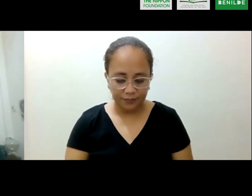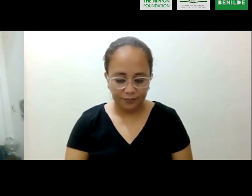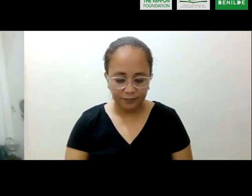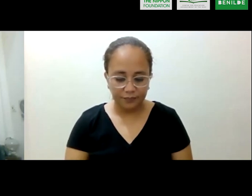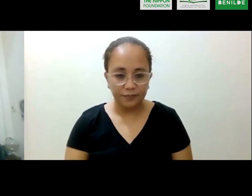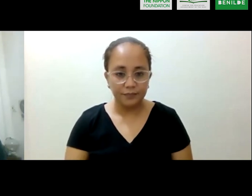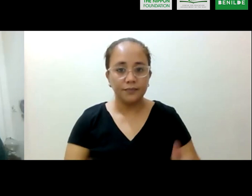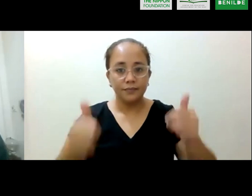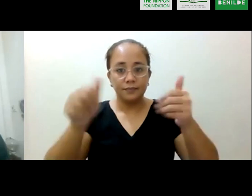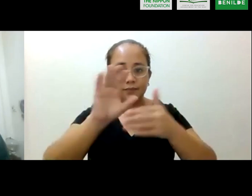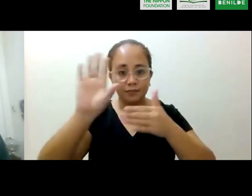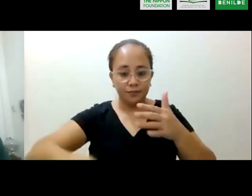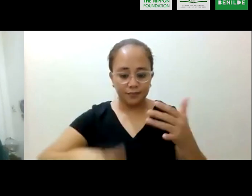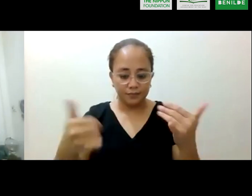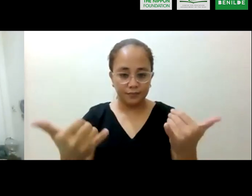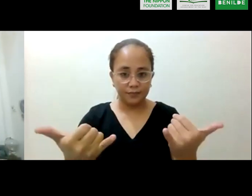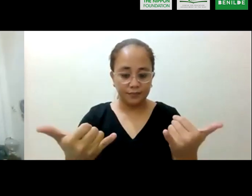Okay, everybody back now?